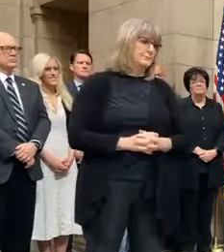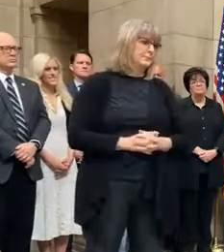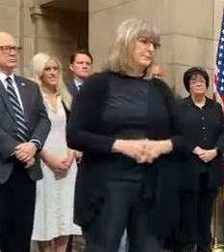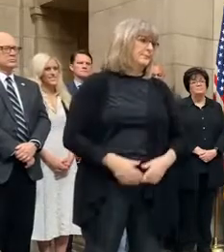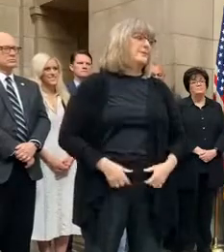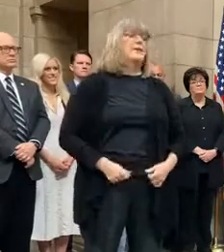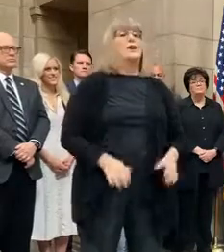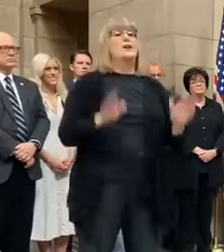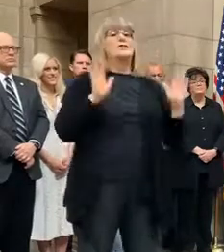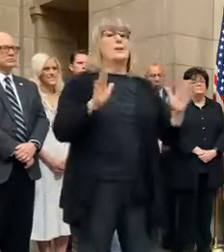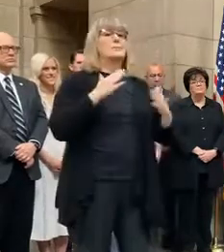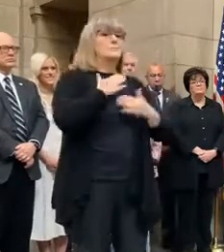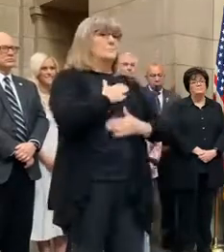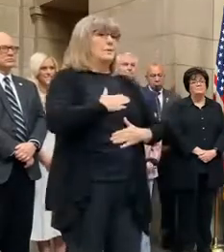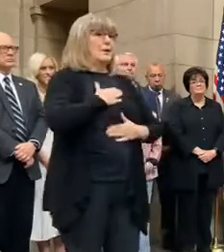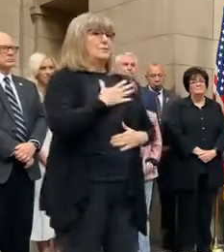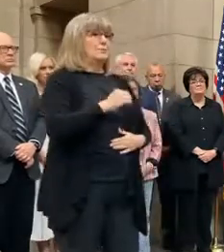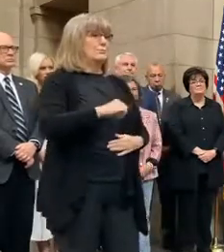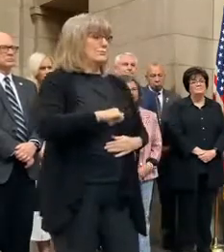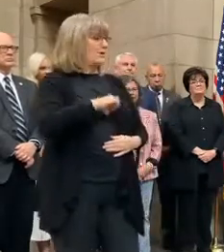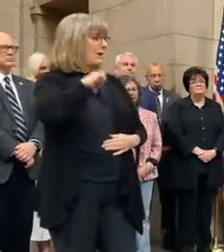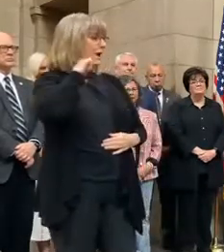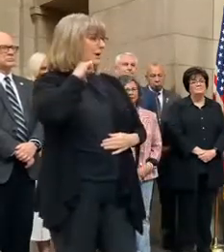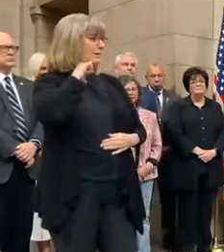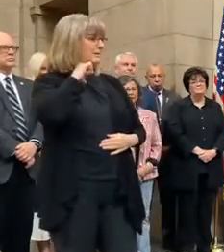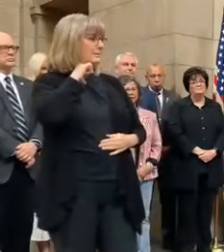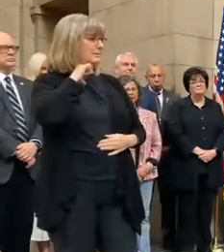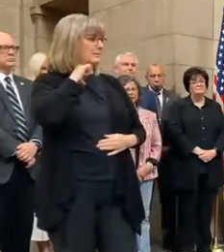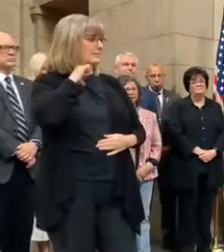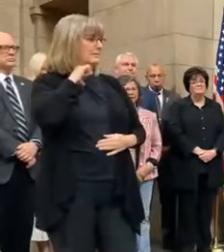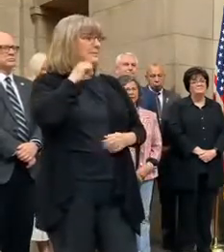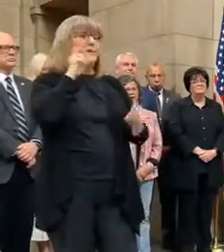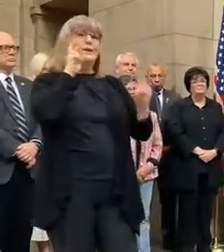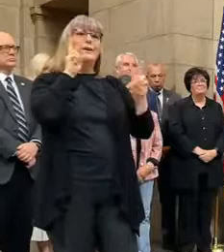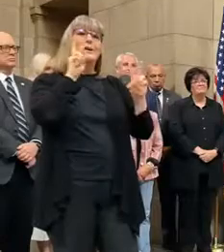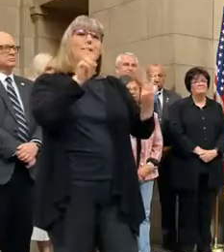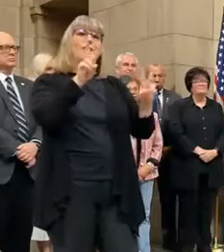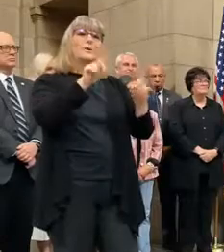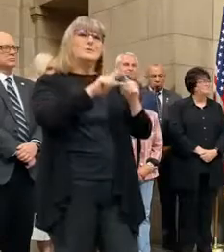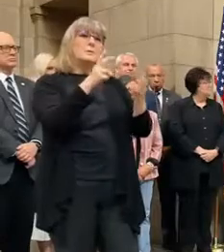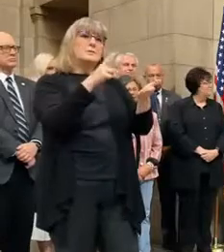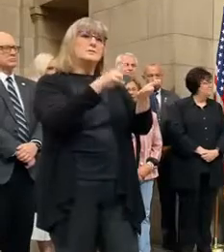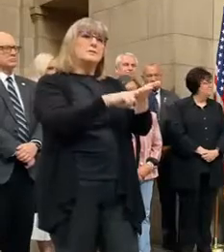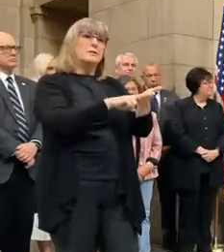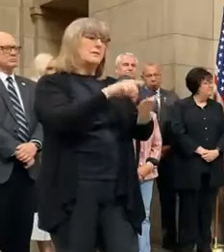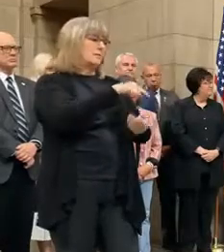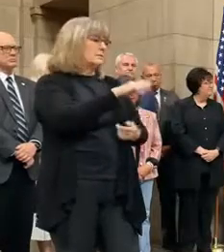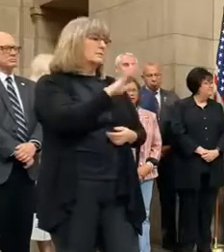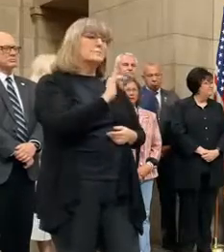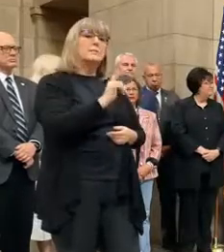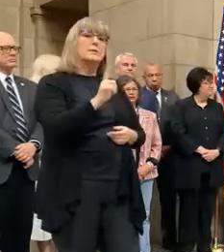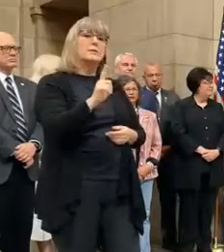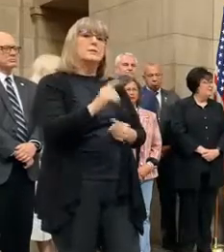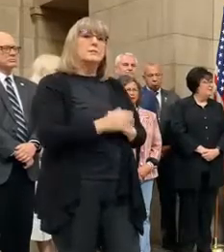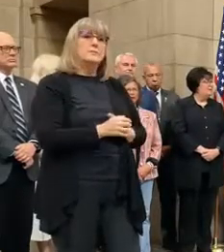So it is with great pleasure and pride that I look forward to signing this bill